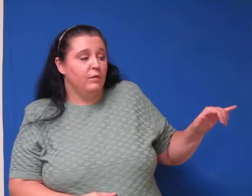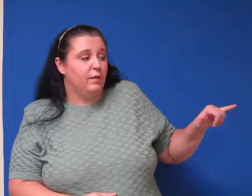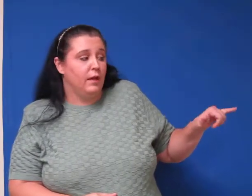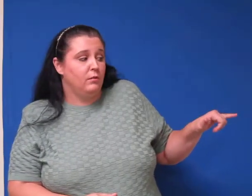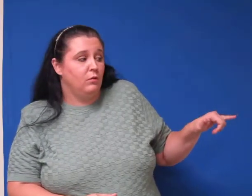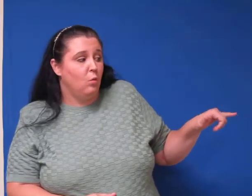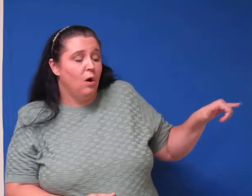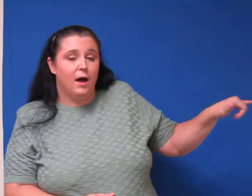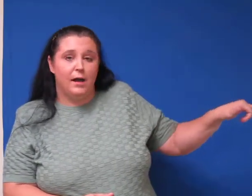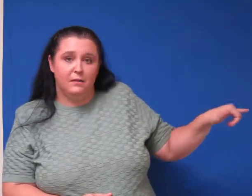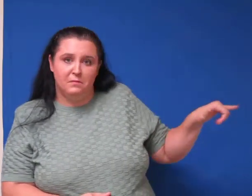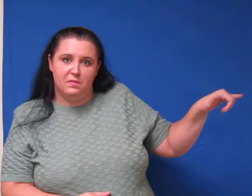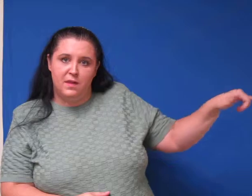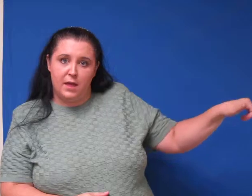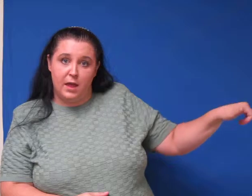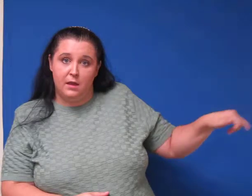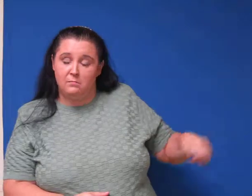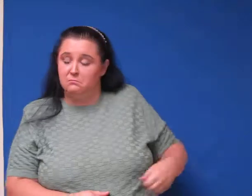that. A Y. They,